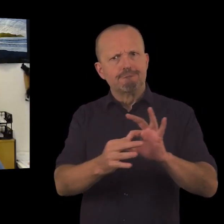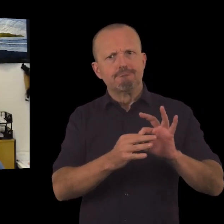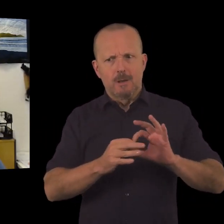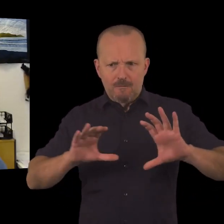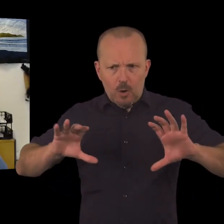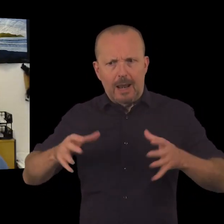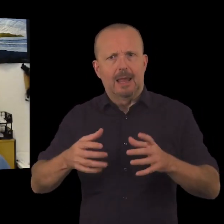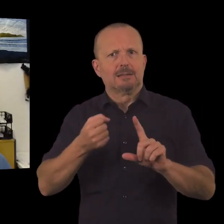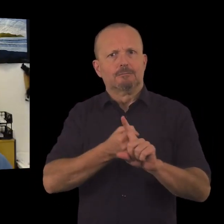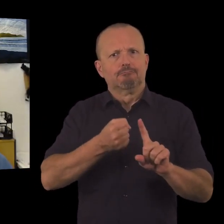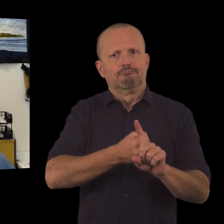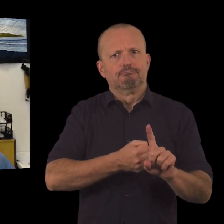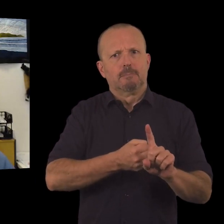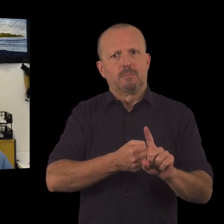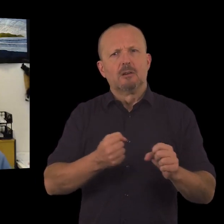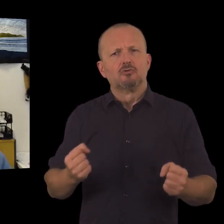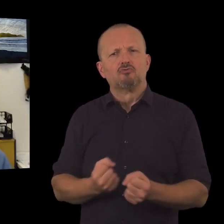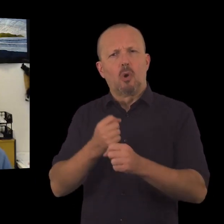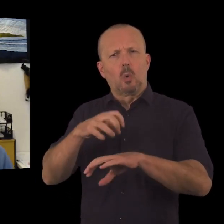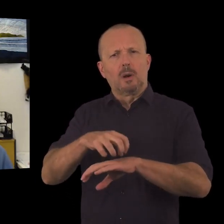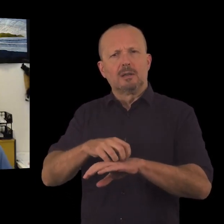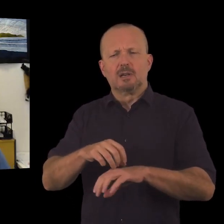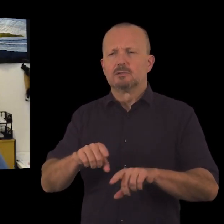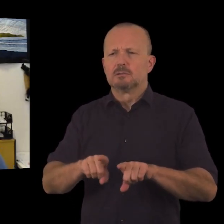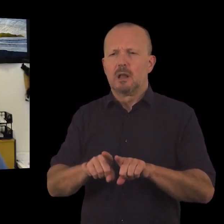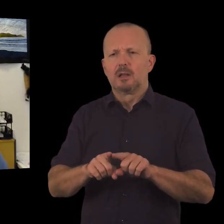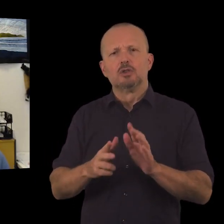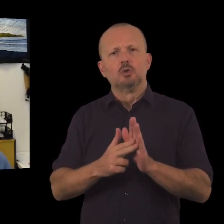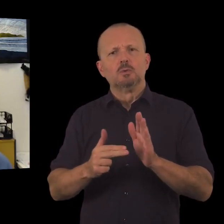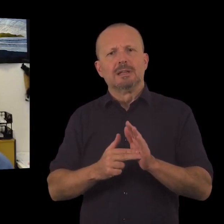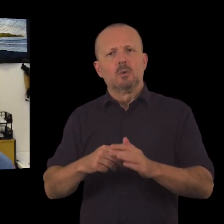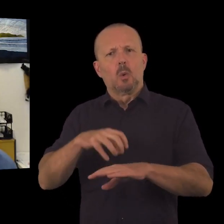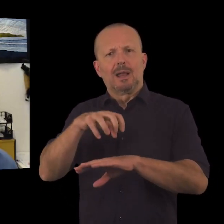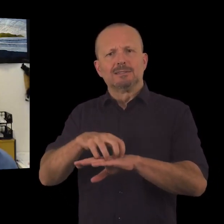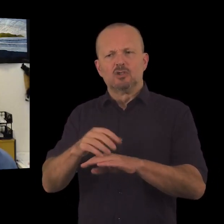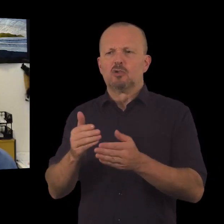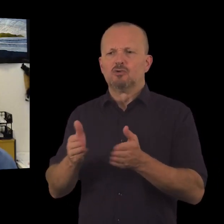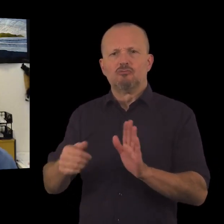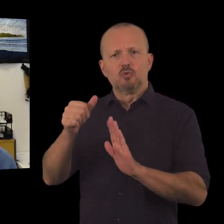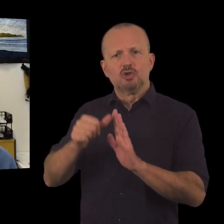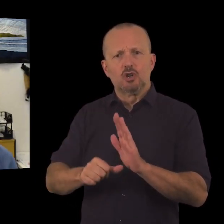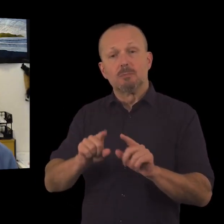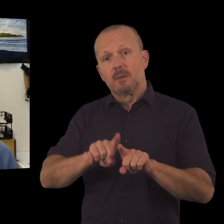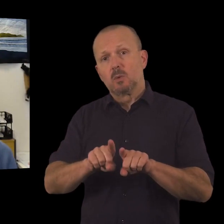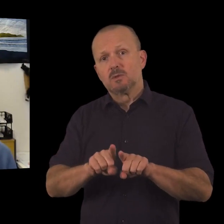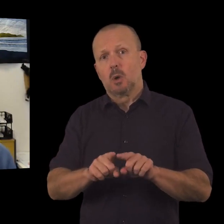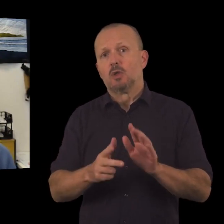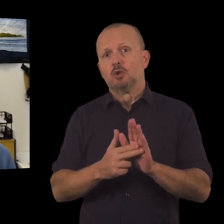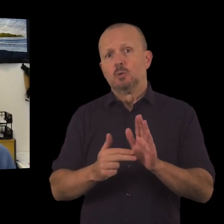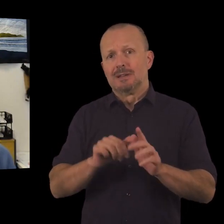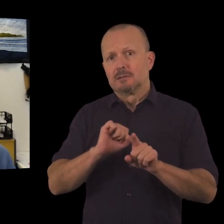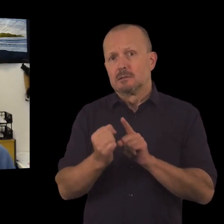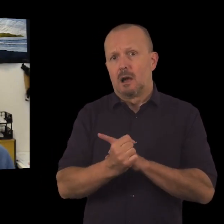everywhere. August organisations like the New Zealand Association of General Surgeons, but there's also the New Zealand Society